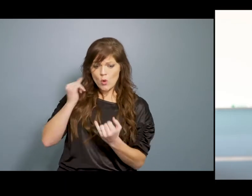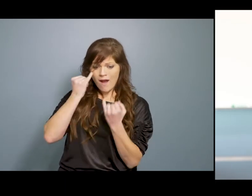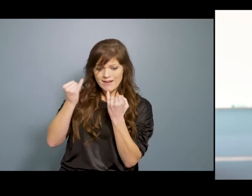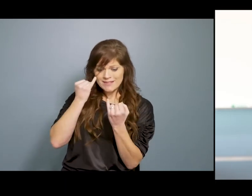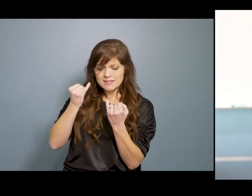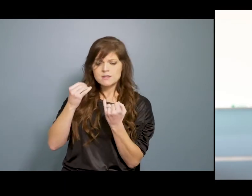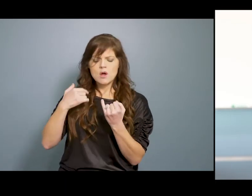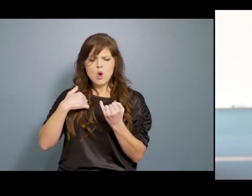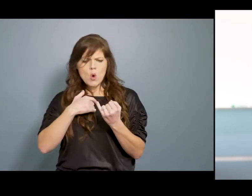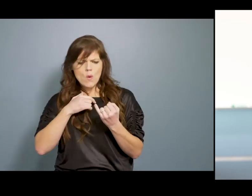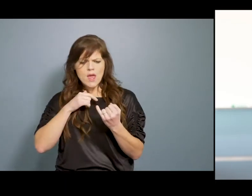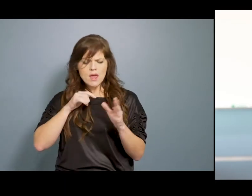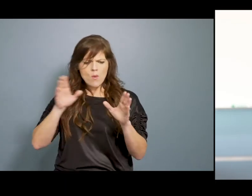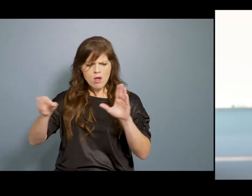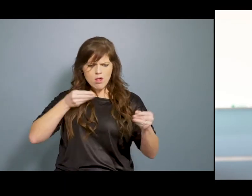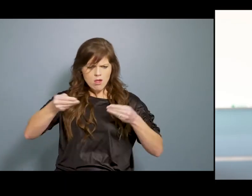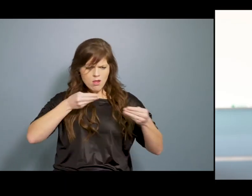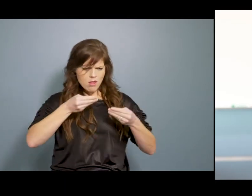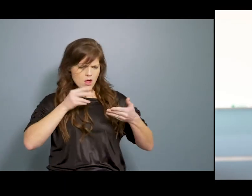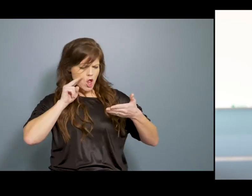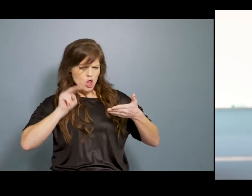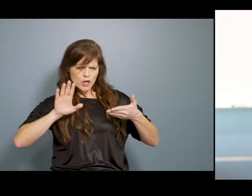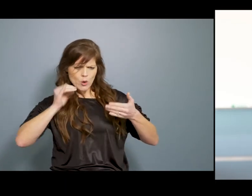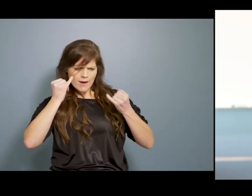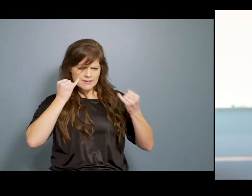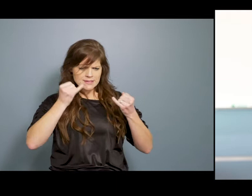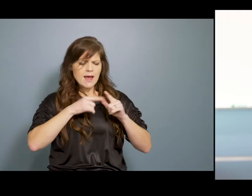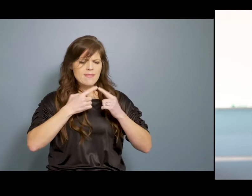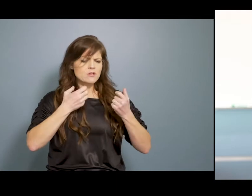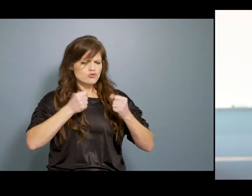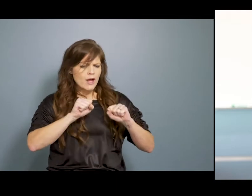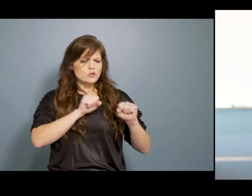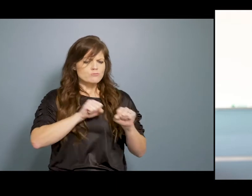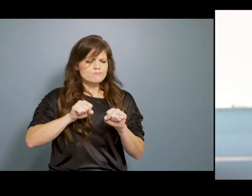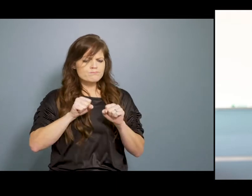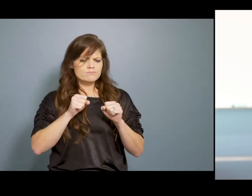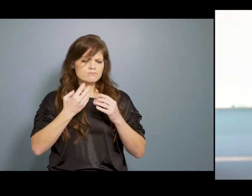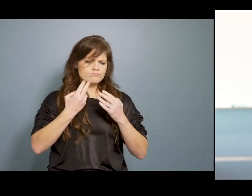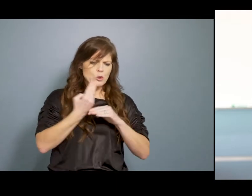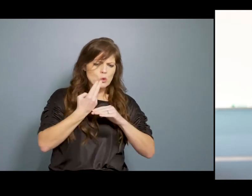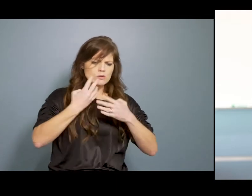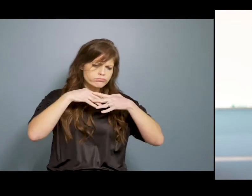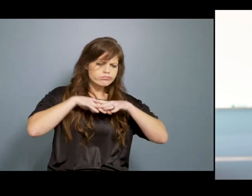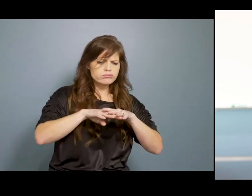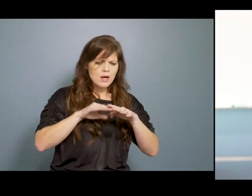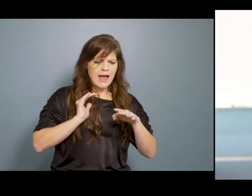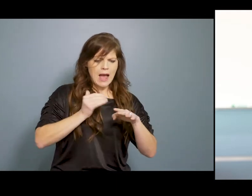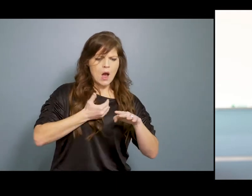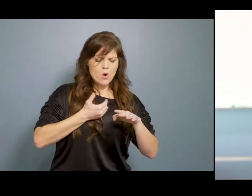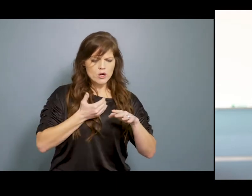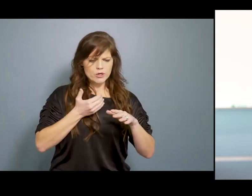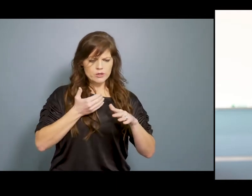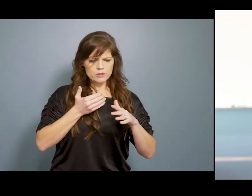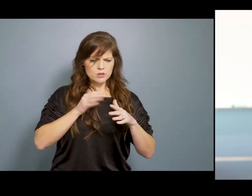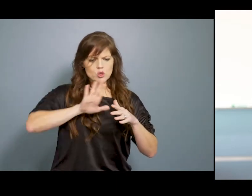we address them, we help formulate them, and possibly facilitate those to the higher levels of administration.